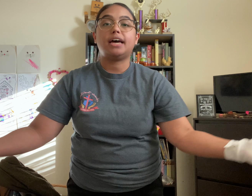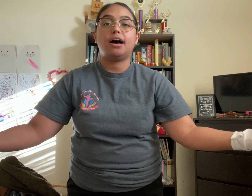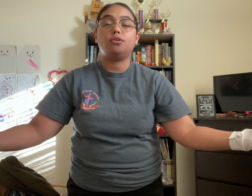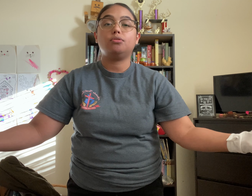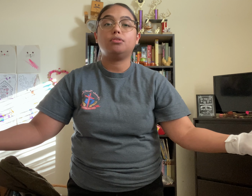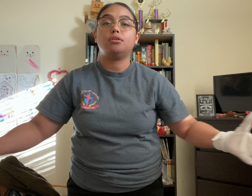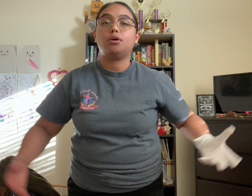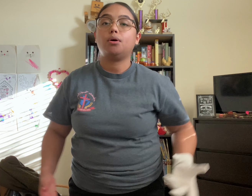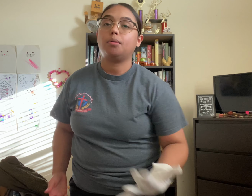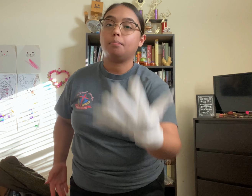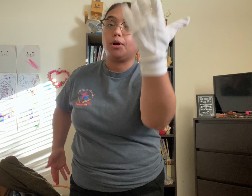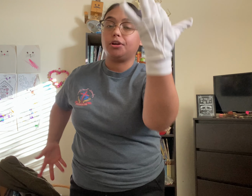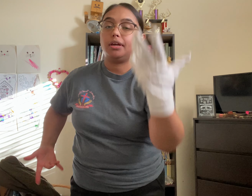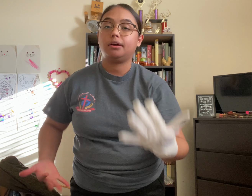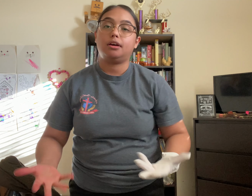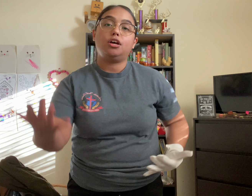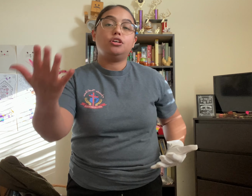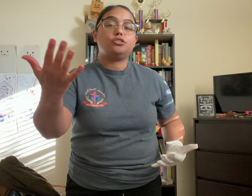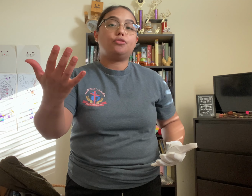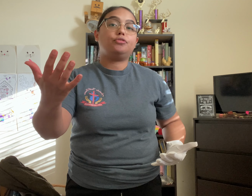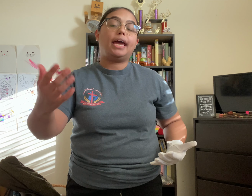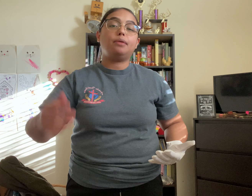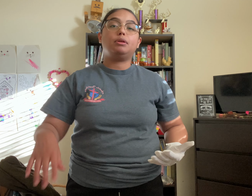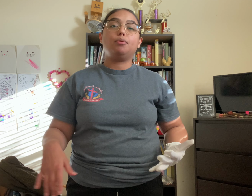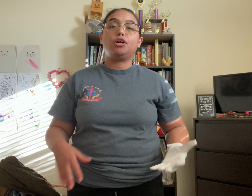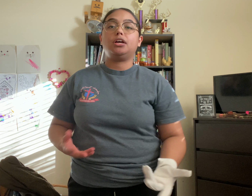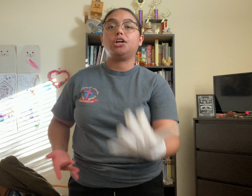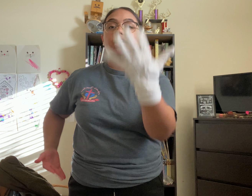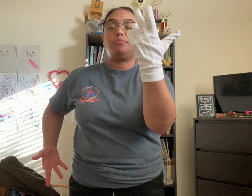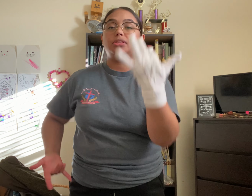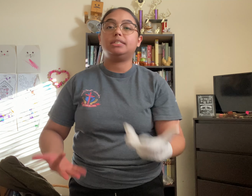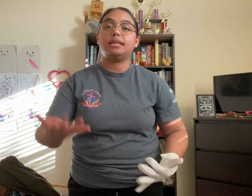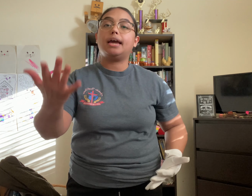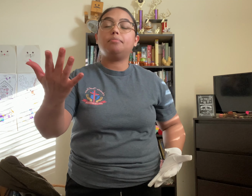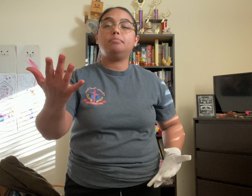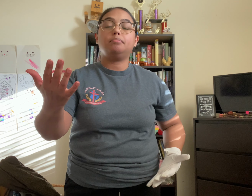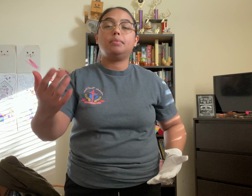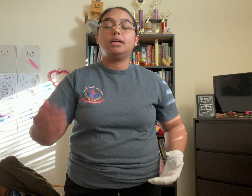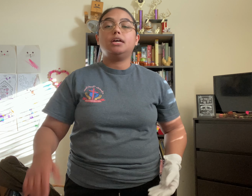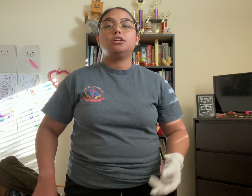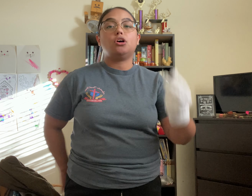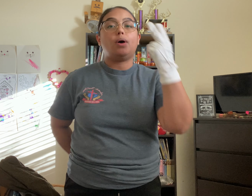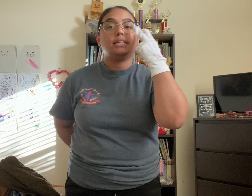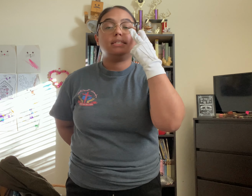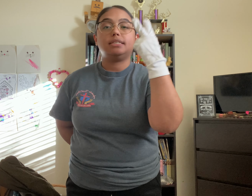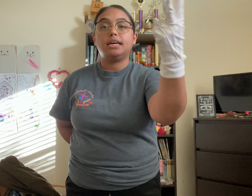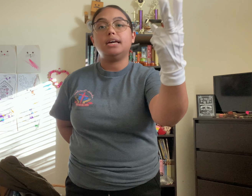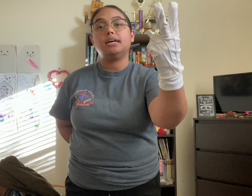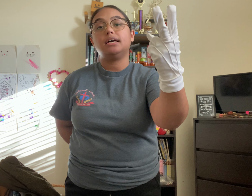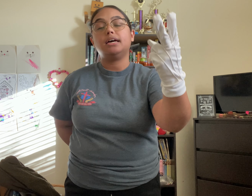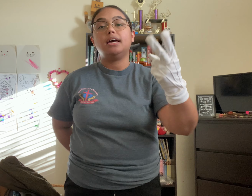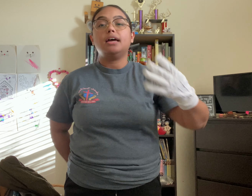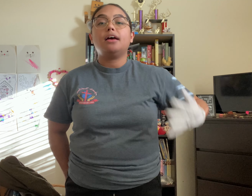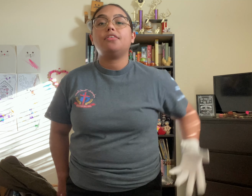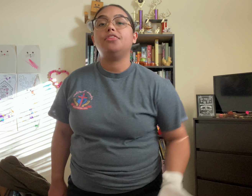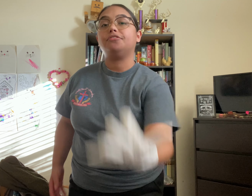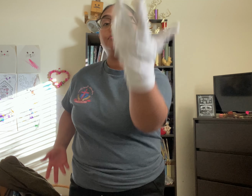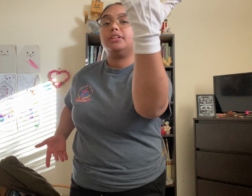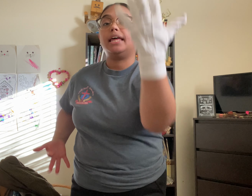out burning. So flame and burning are going to be the same. So I see the